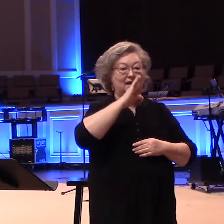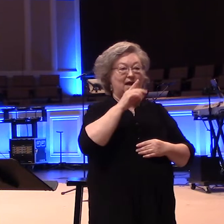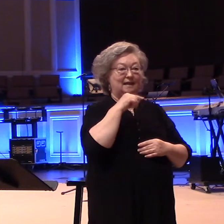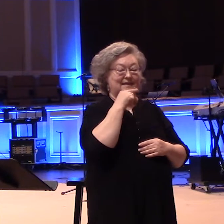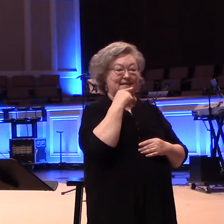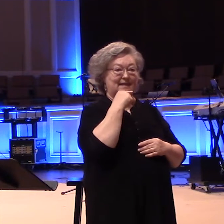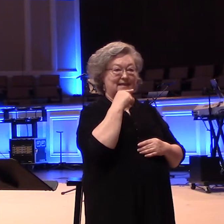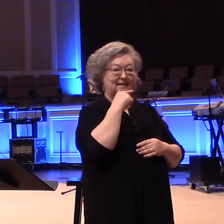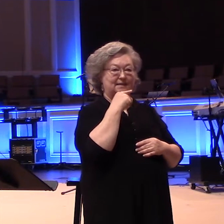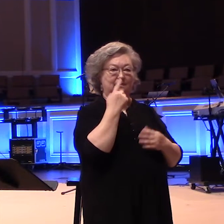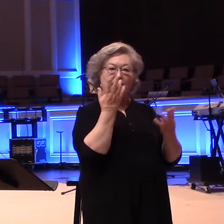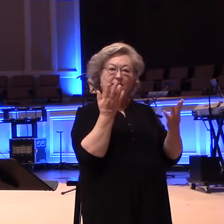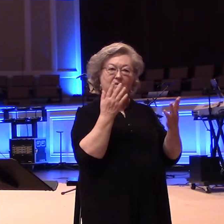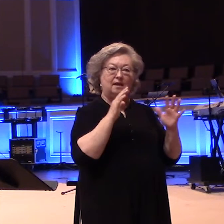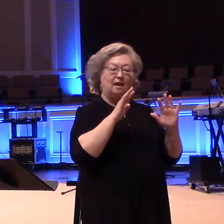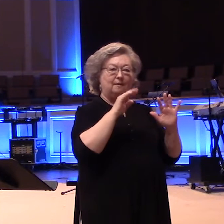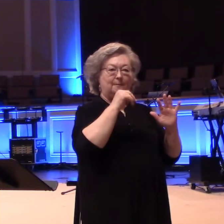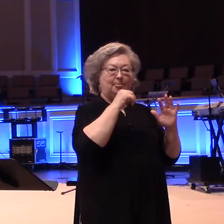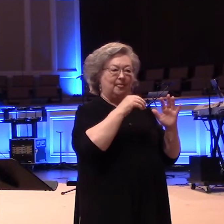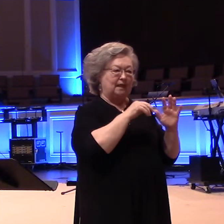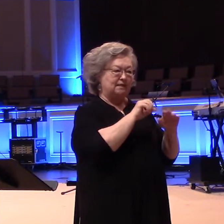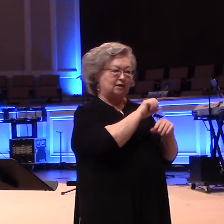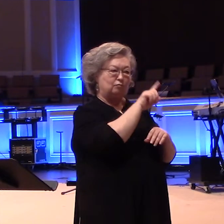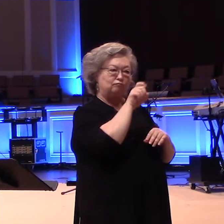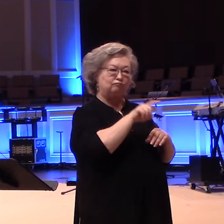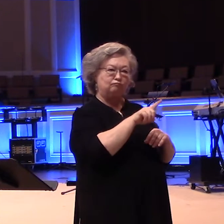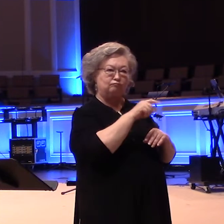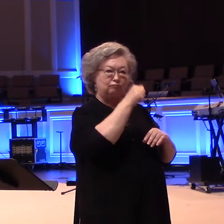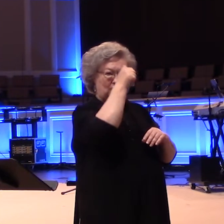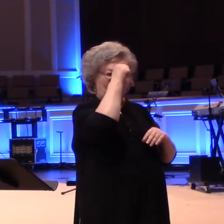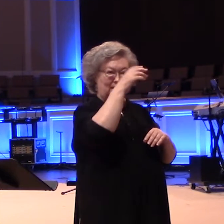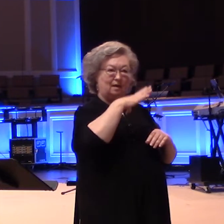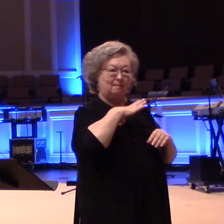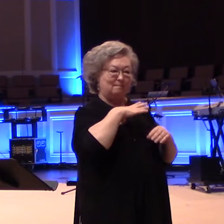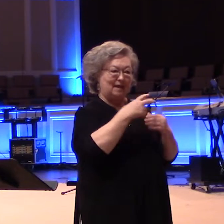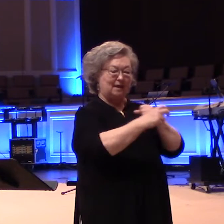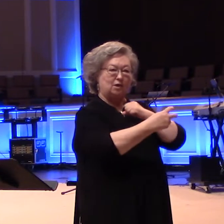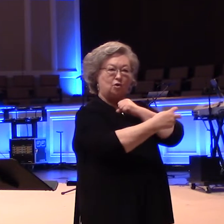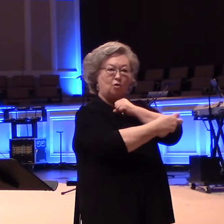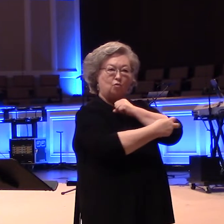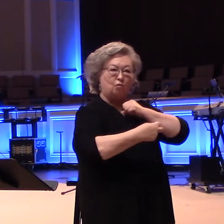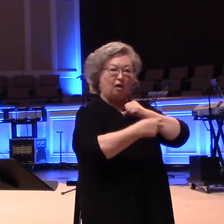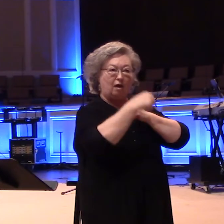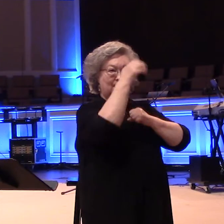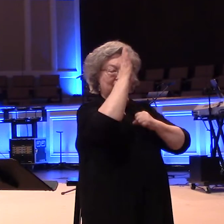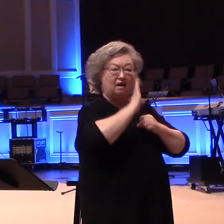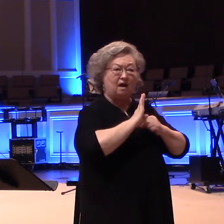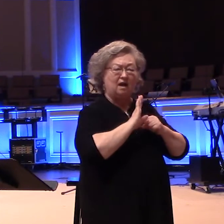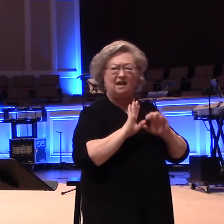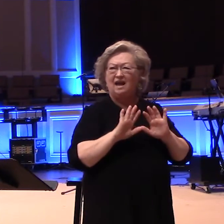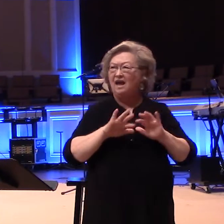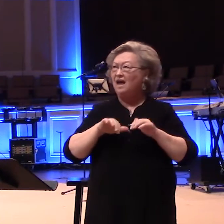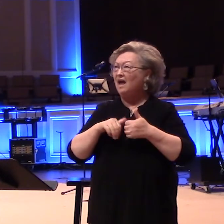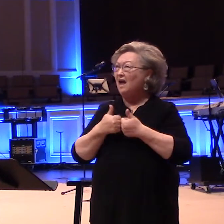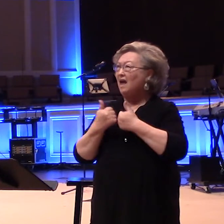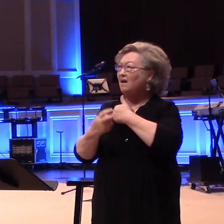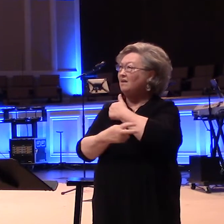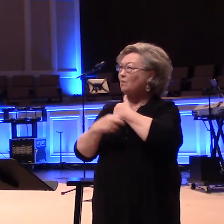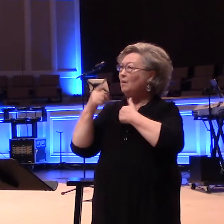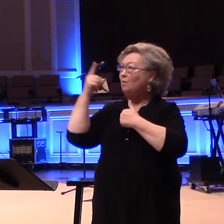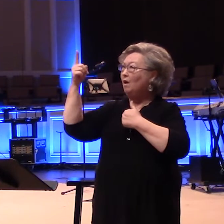man rob God? Yet you are robbing me. You say, have we robbed you? And the Lord says, in your